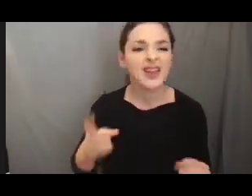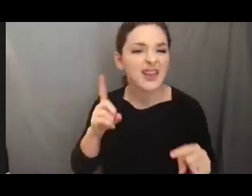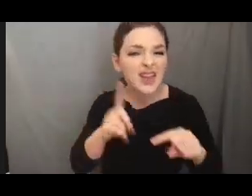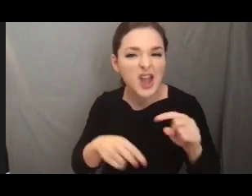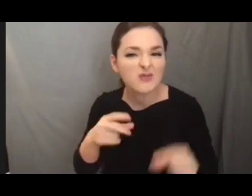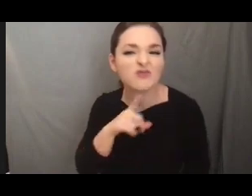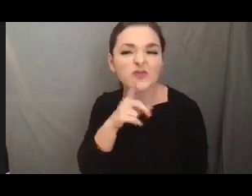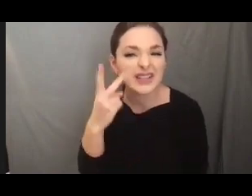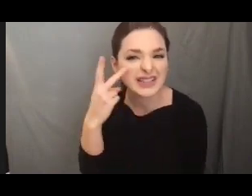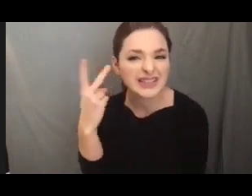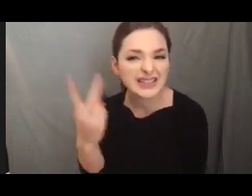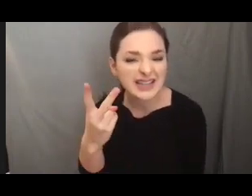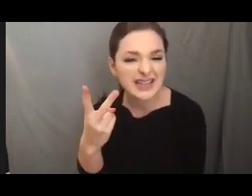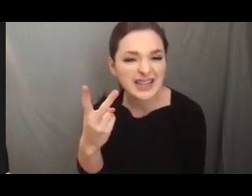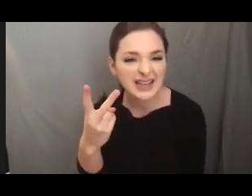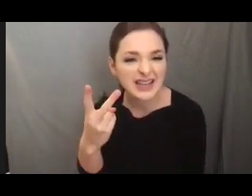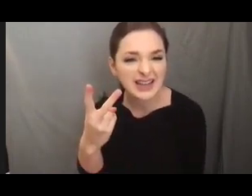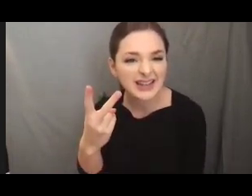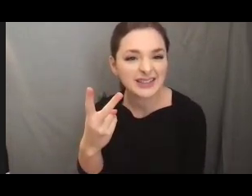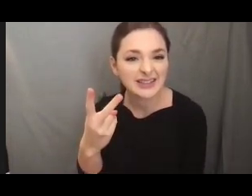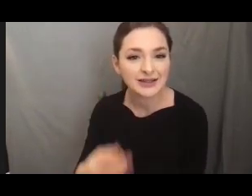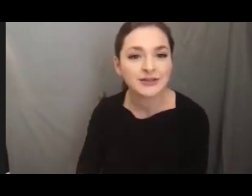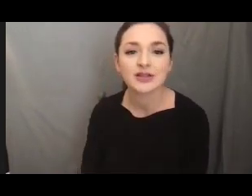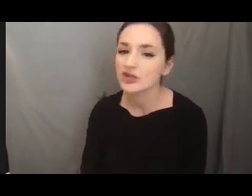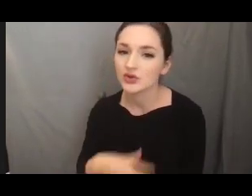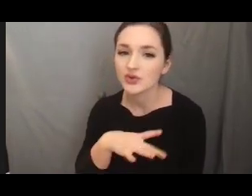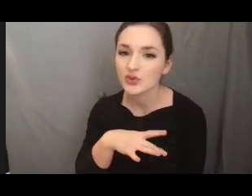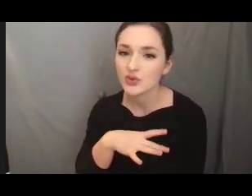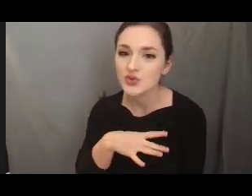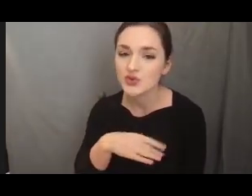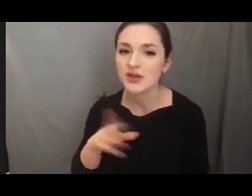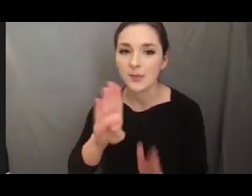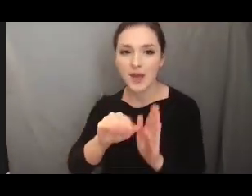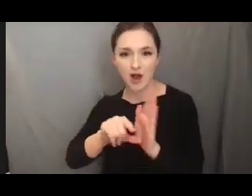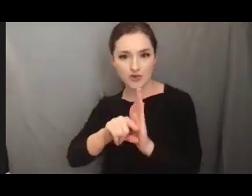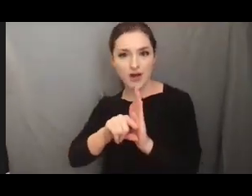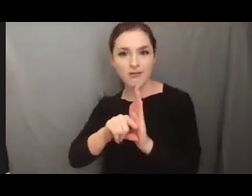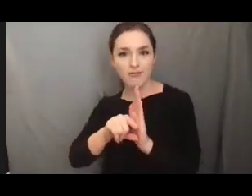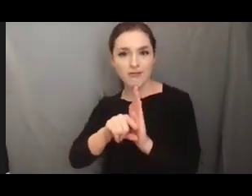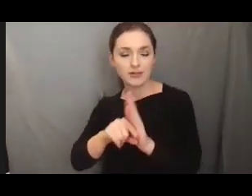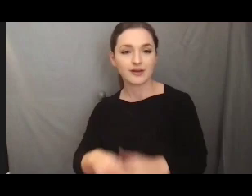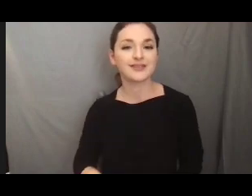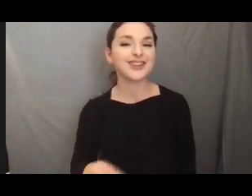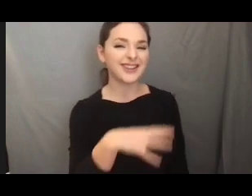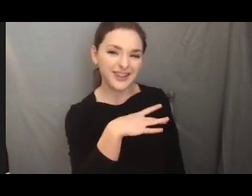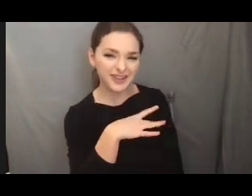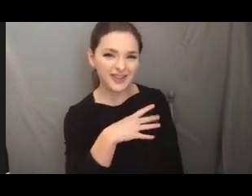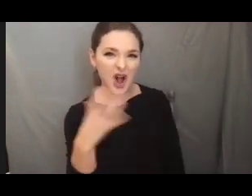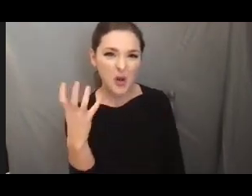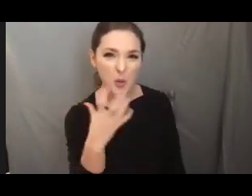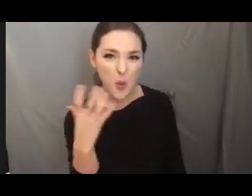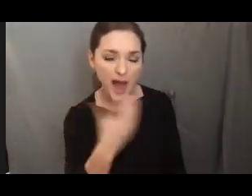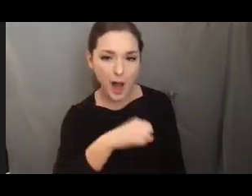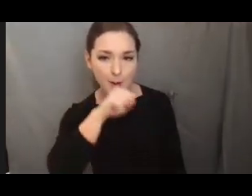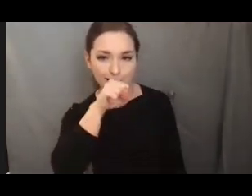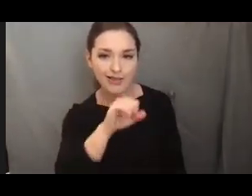medals hanging in the background. That's cool. Wow, love it. So